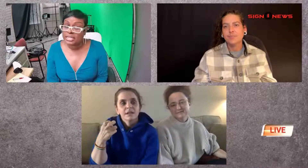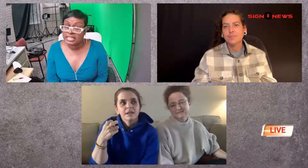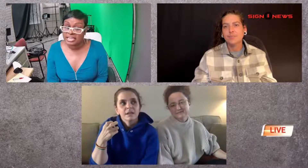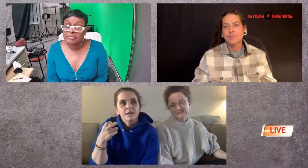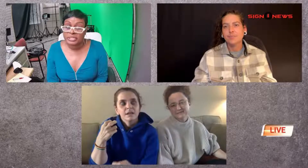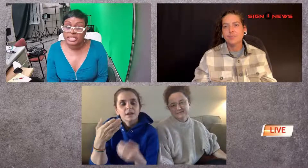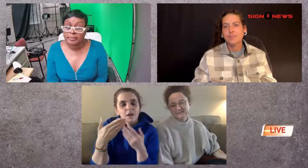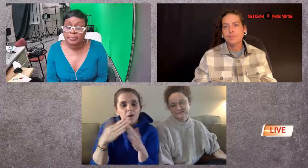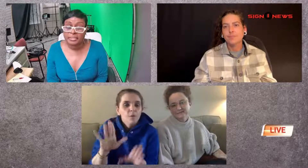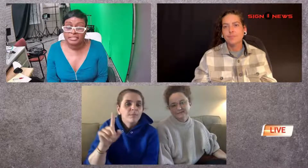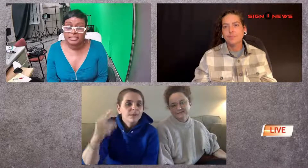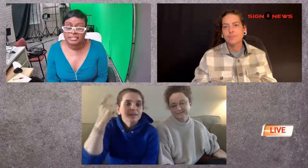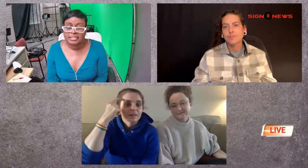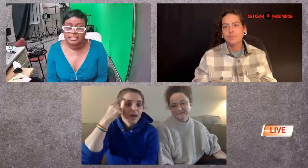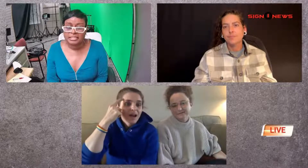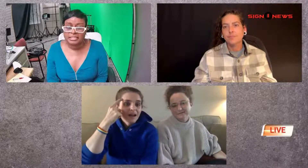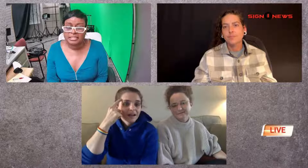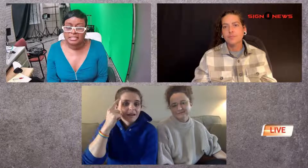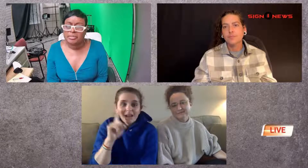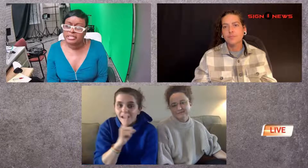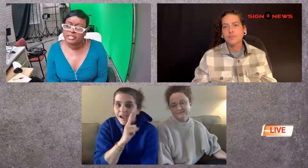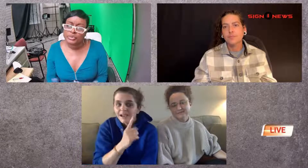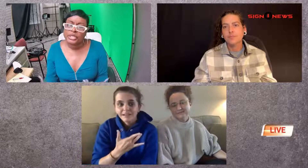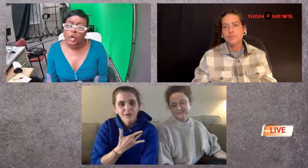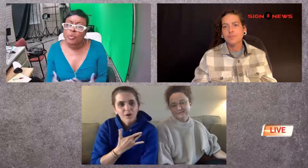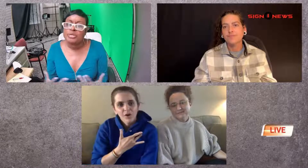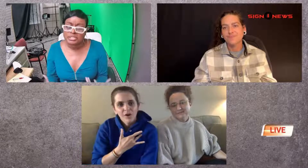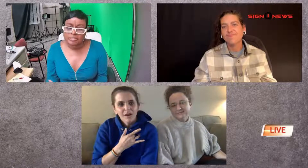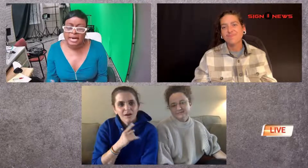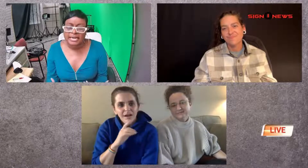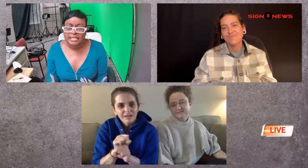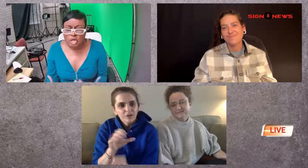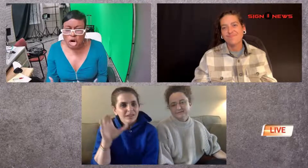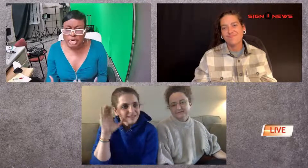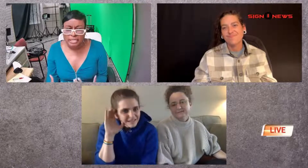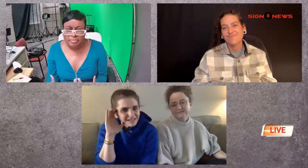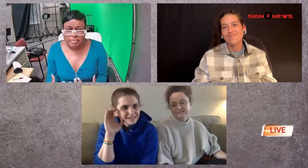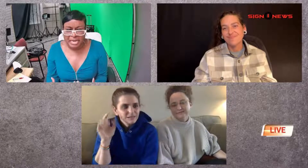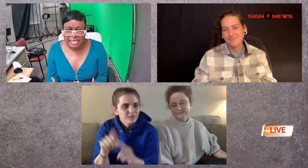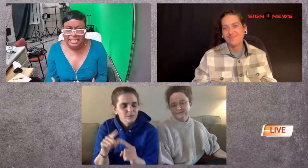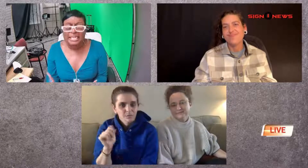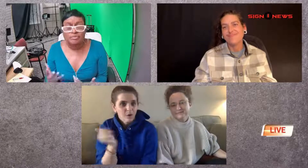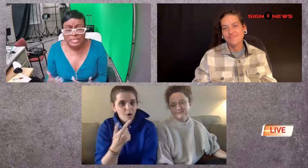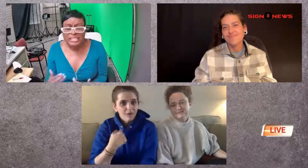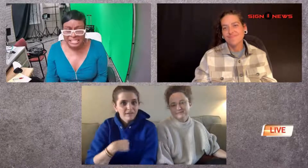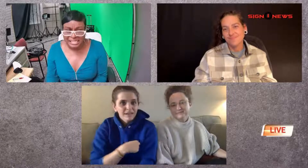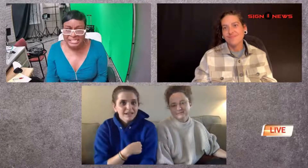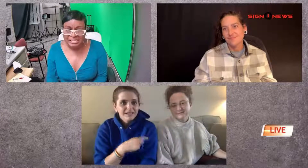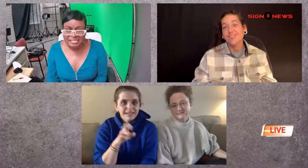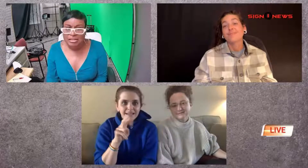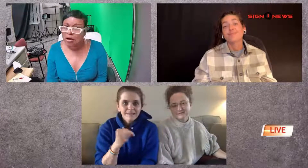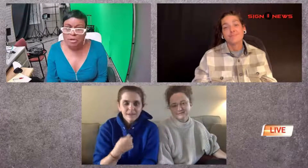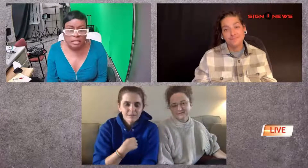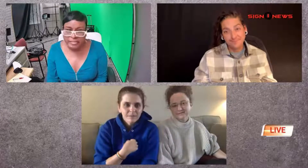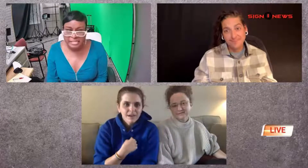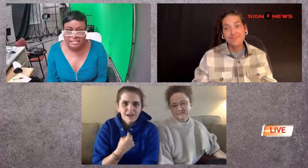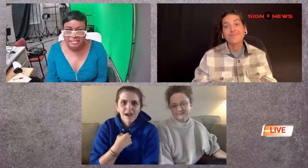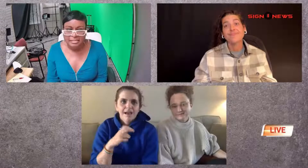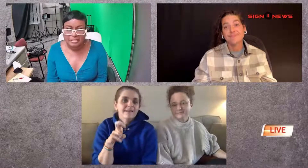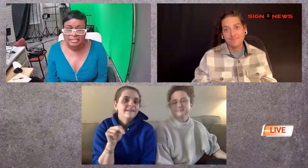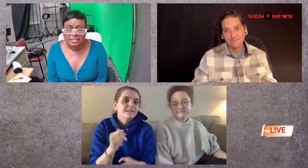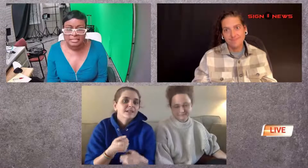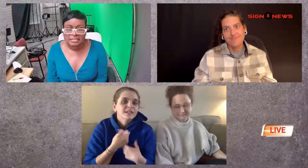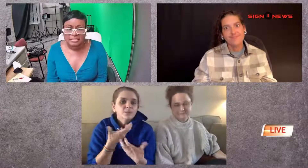I'm really thankful to him because he really opened his mind, his heart, and his mind, and really listened to all of us.